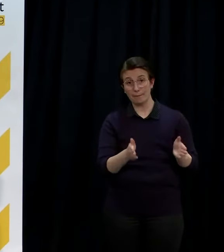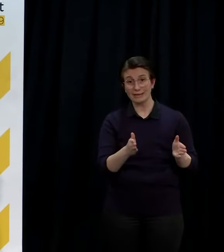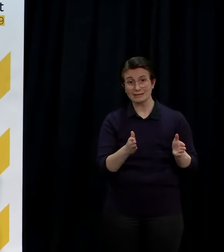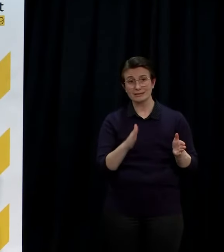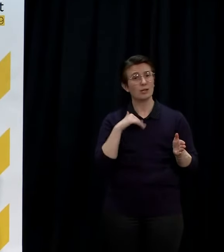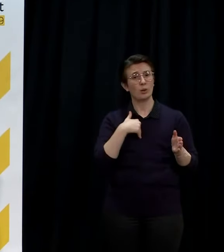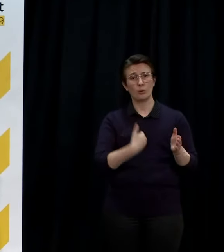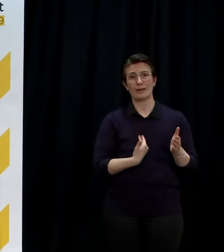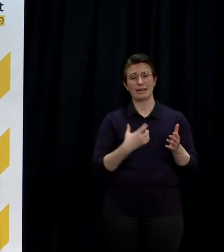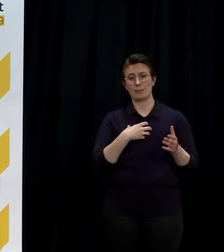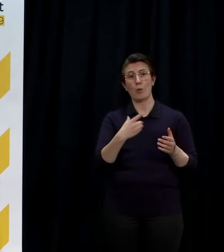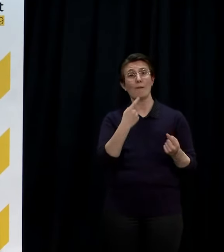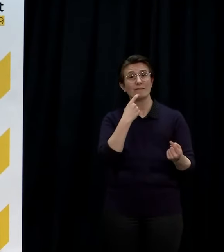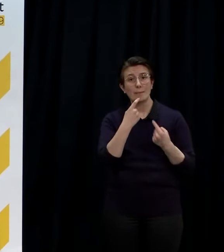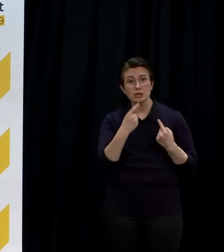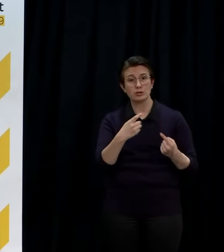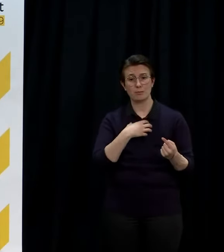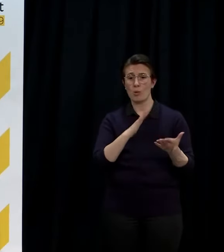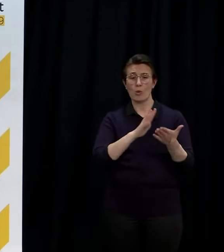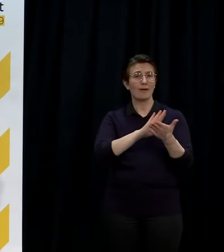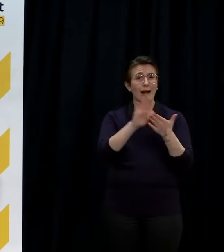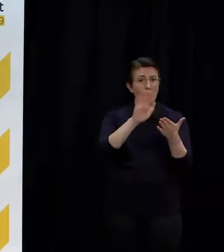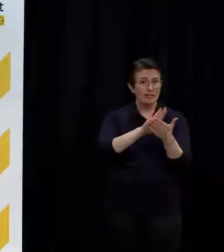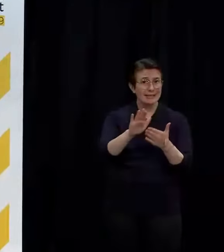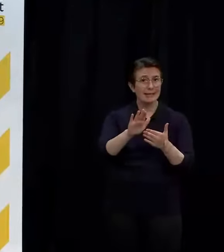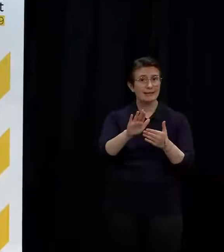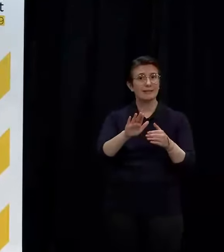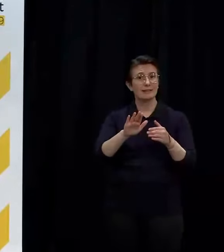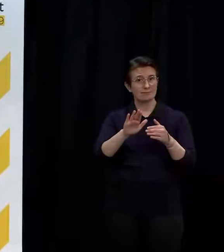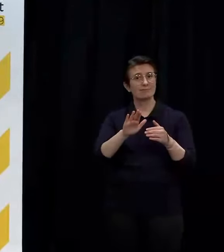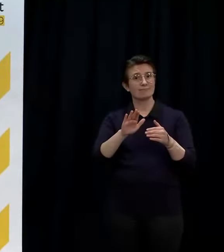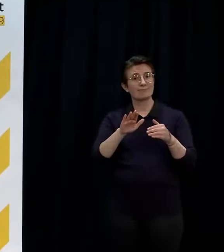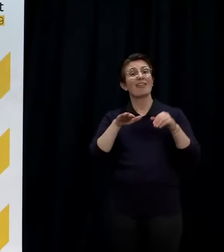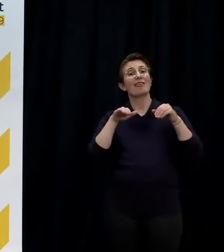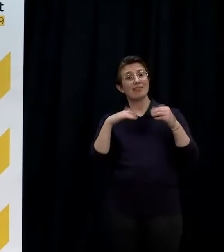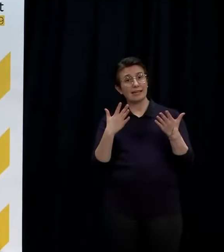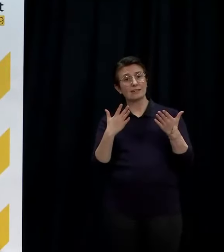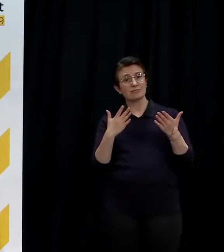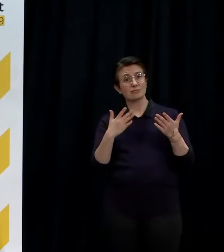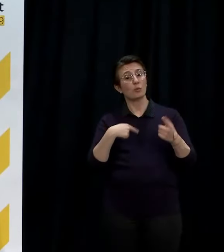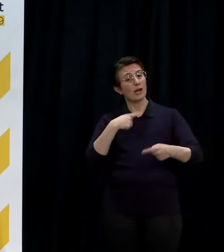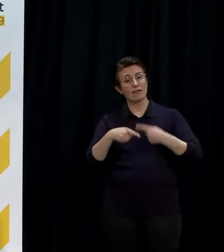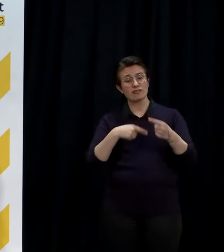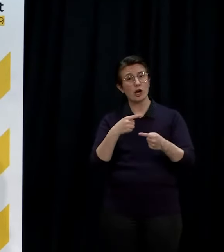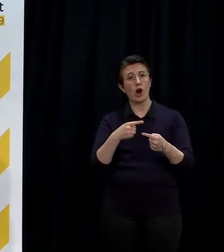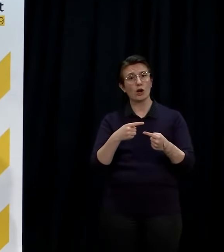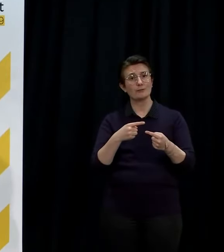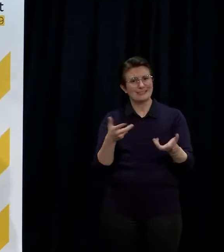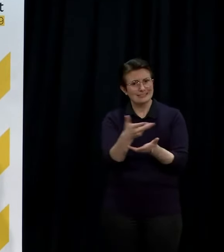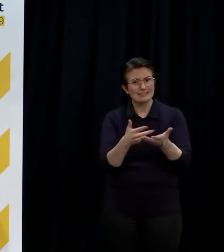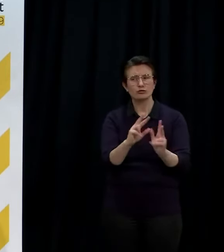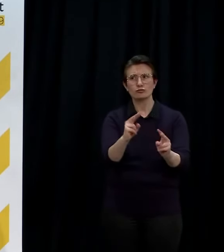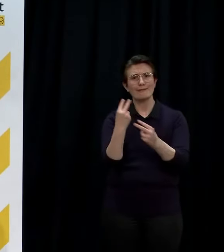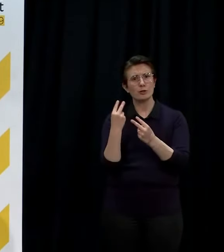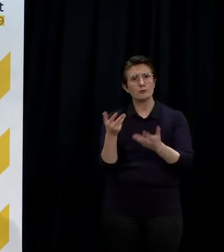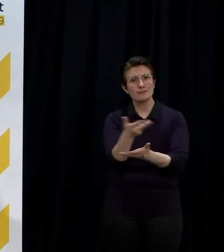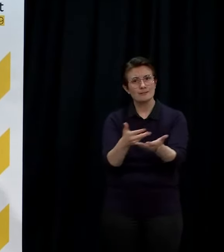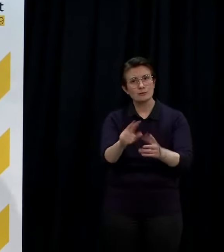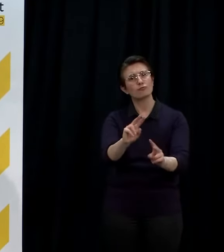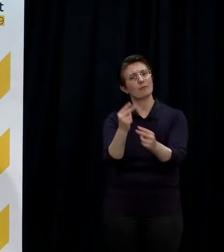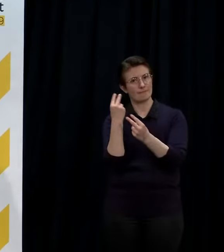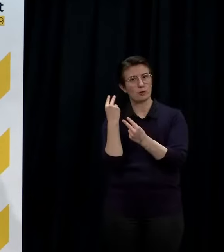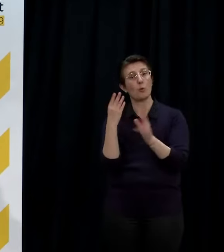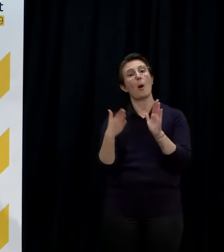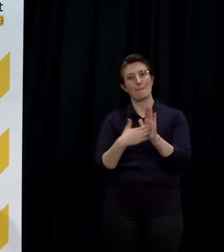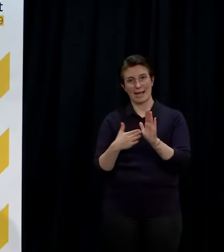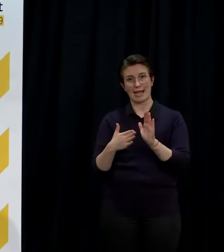as much clarity around our thinking as we can, but we will talk again about what we actually lock in as a decision again on Monday. And the